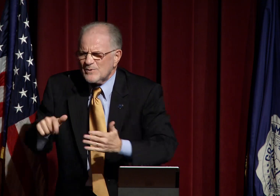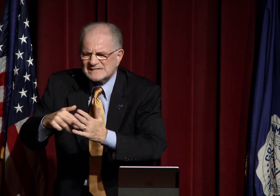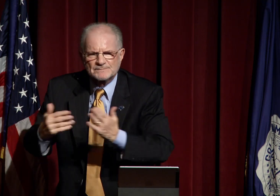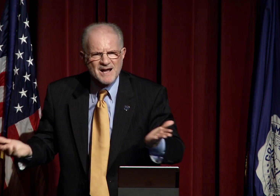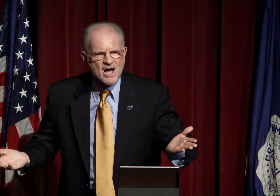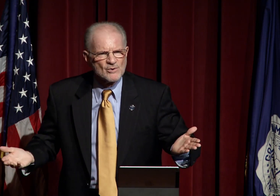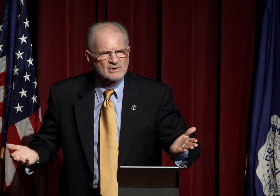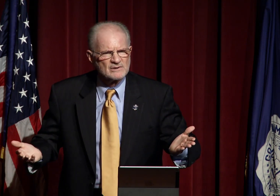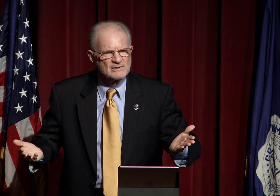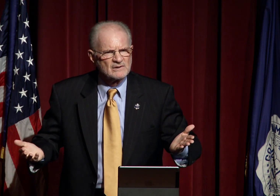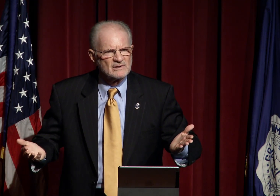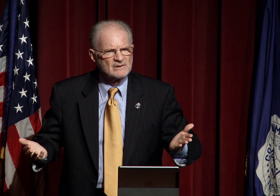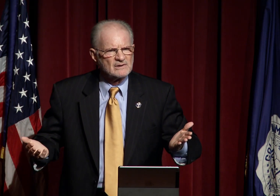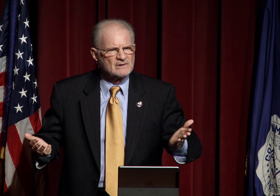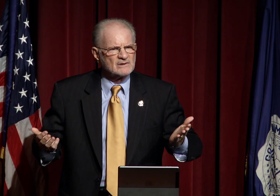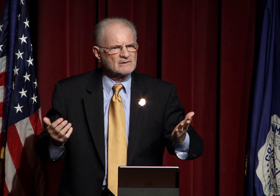universal design is all about.